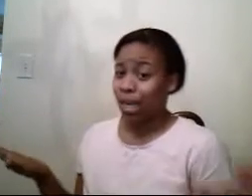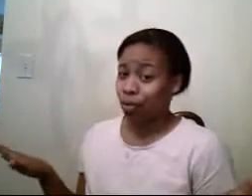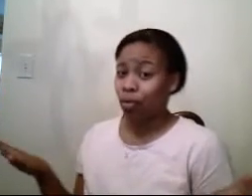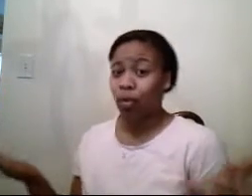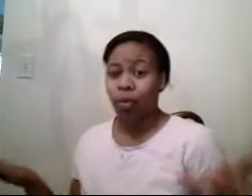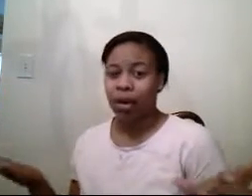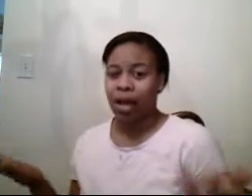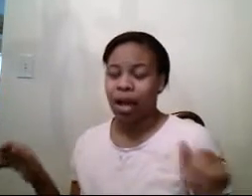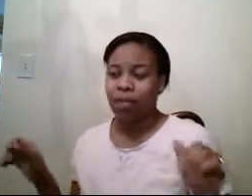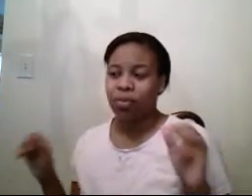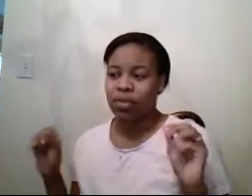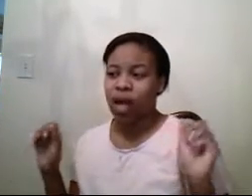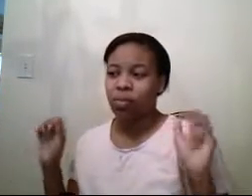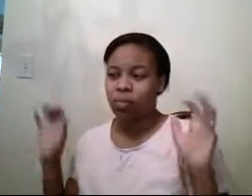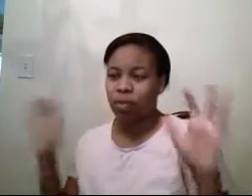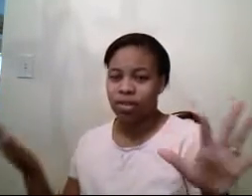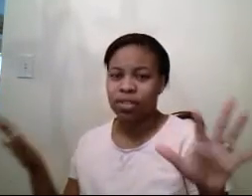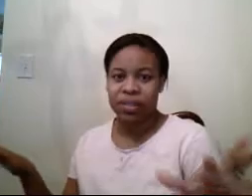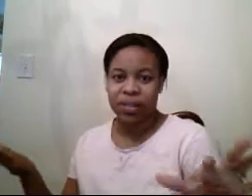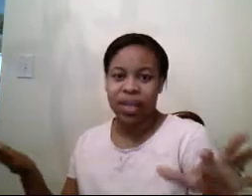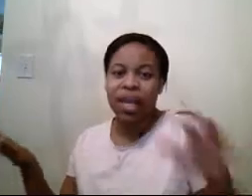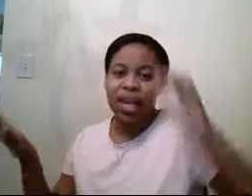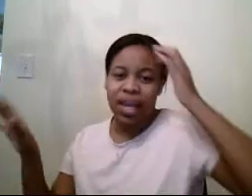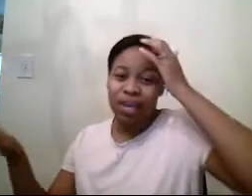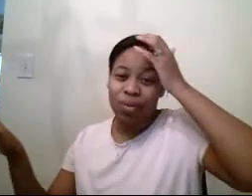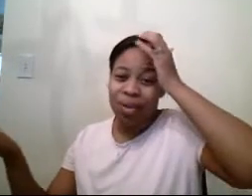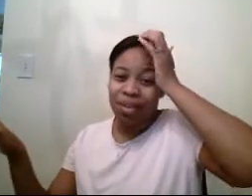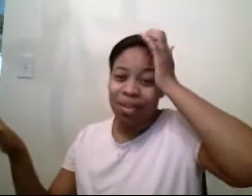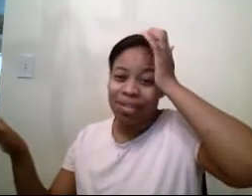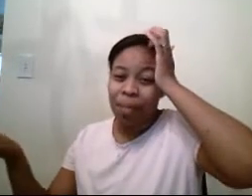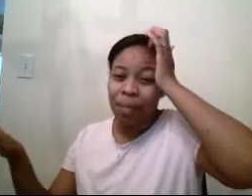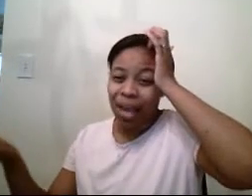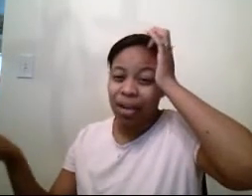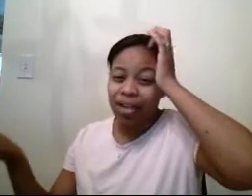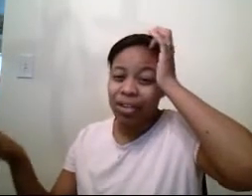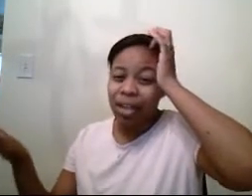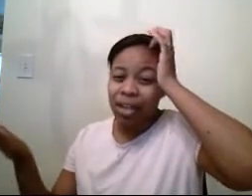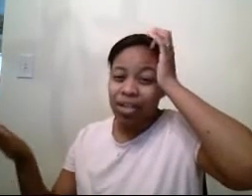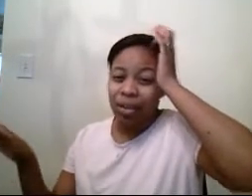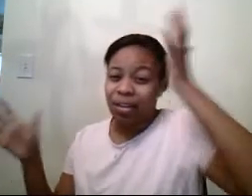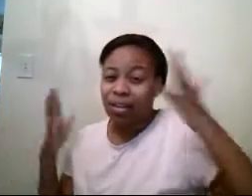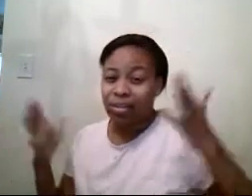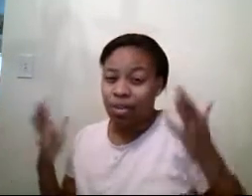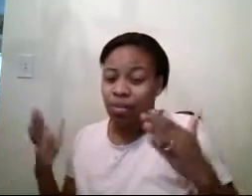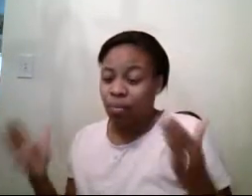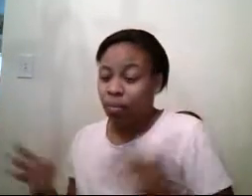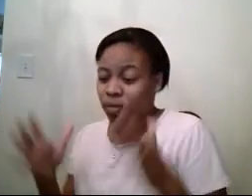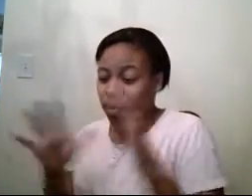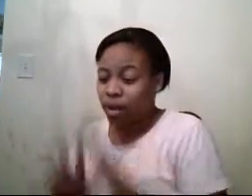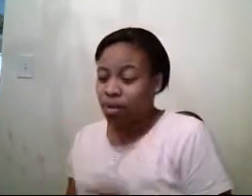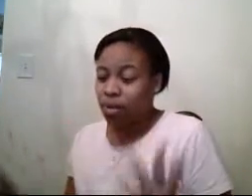either or. It was not one specific in either one of the topic areas. So I think that's, important for me to